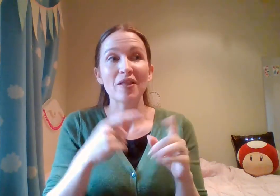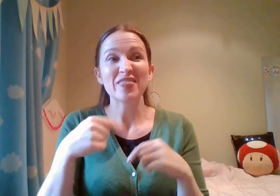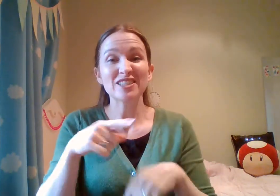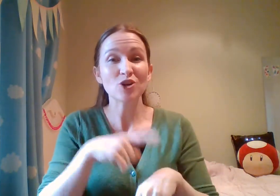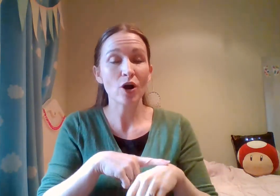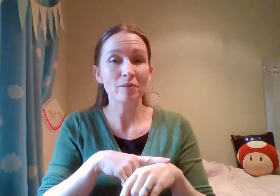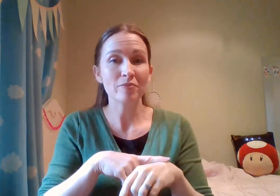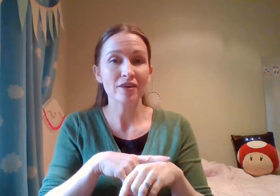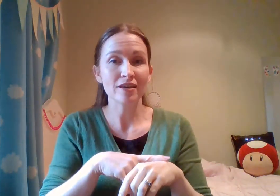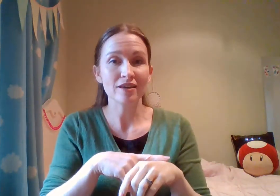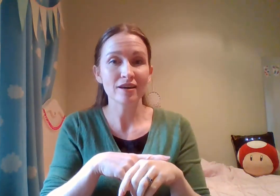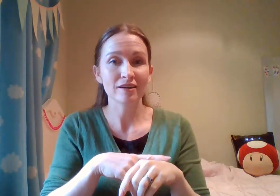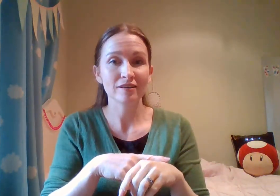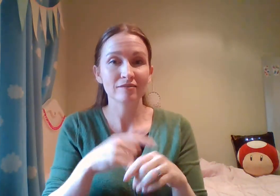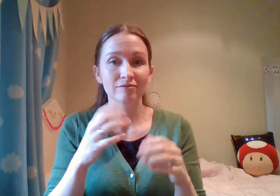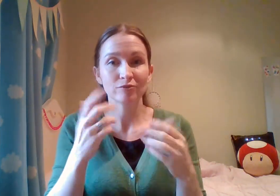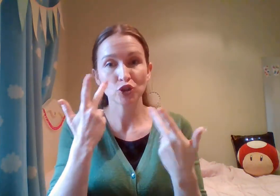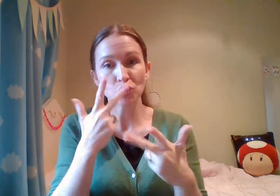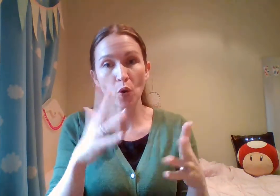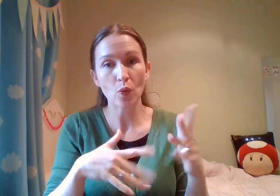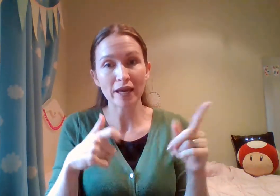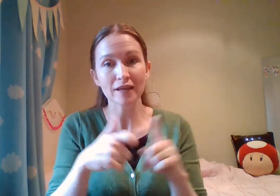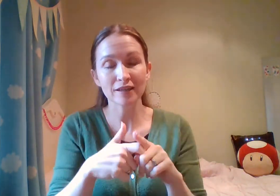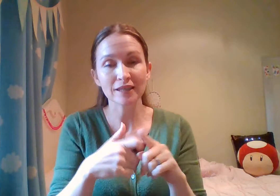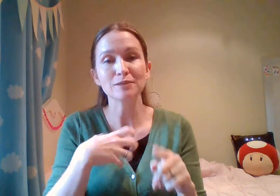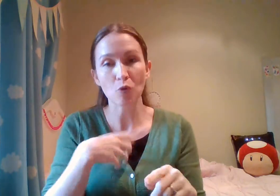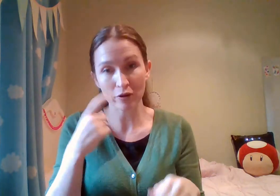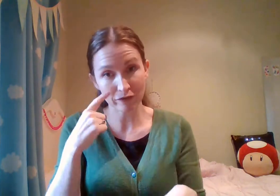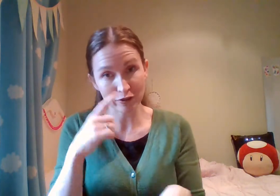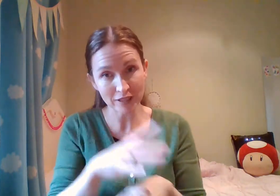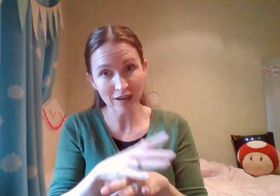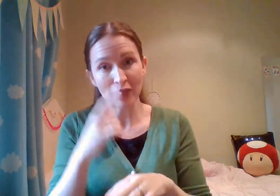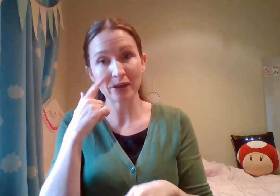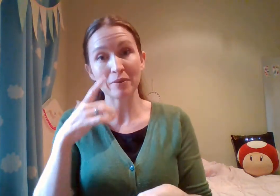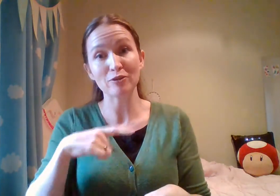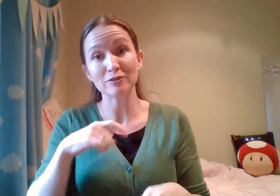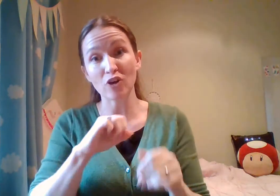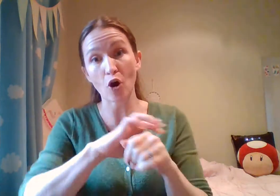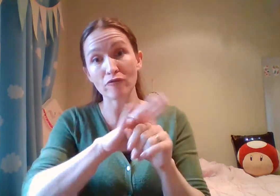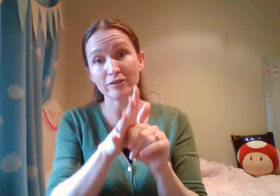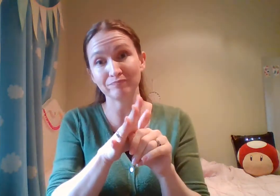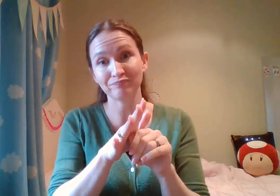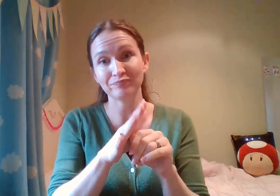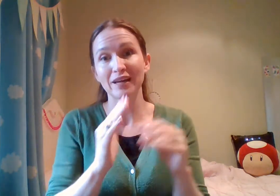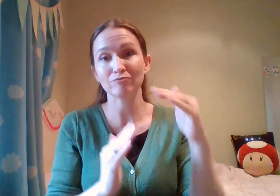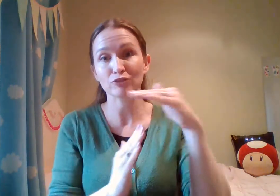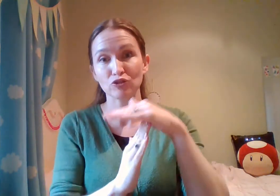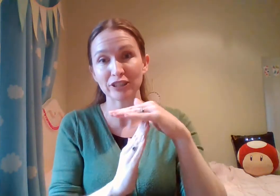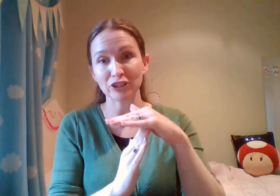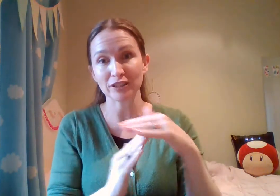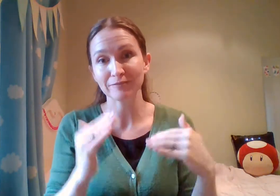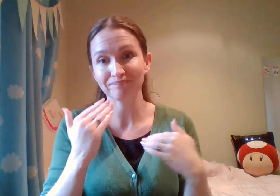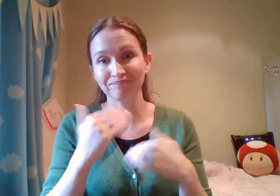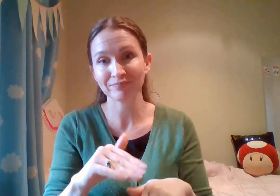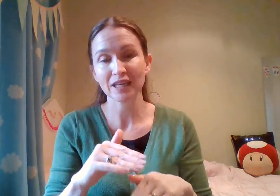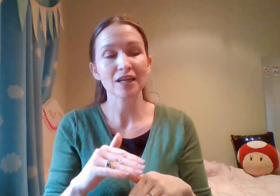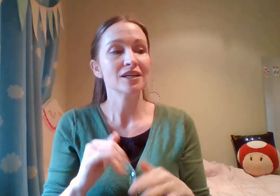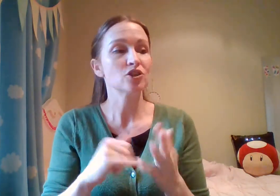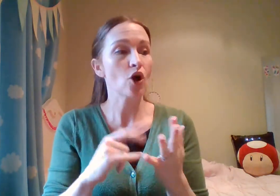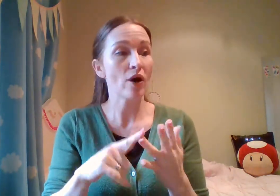this time the show week is more confusing, I think because of COVID and restrictions. So I